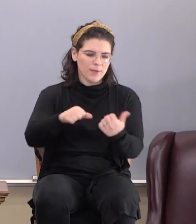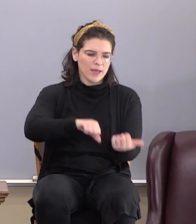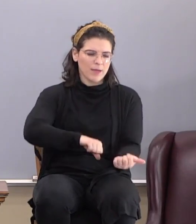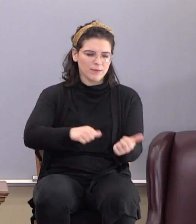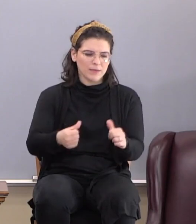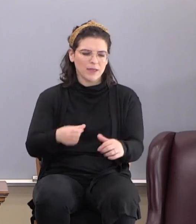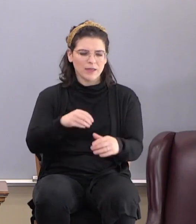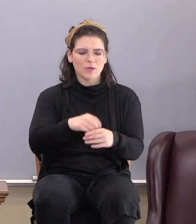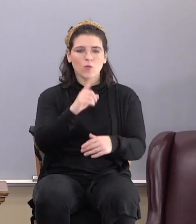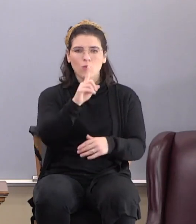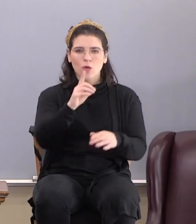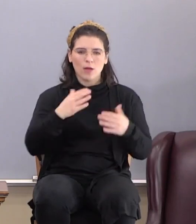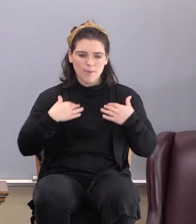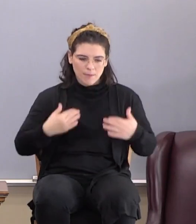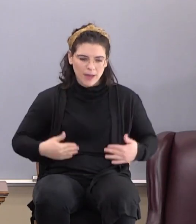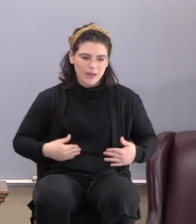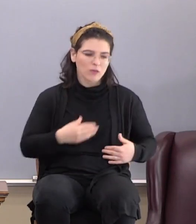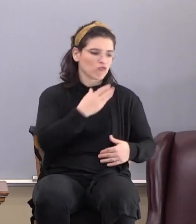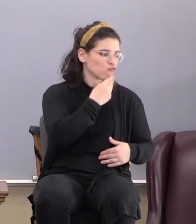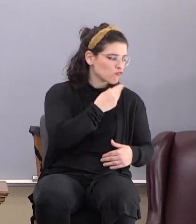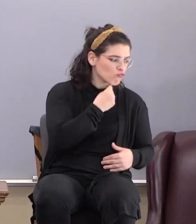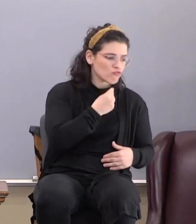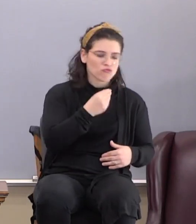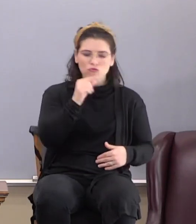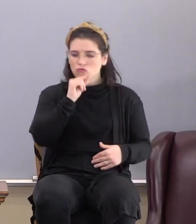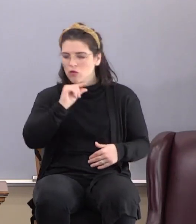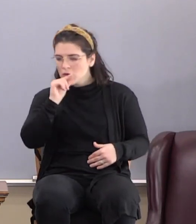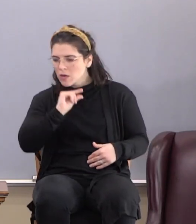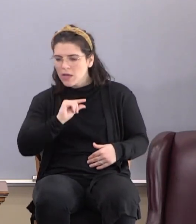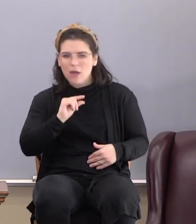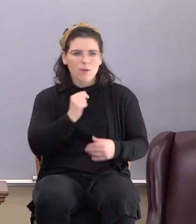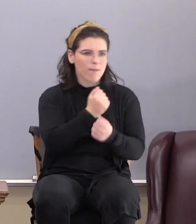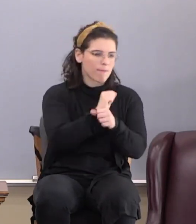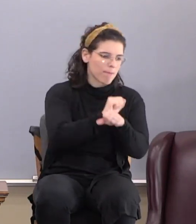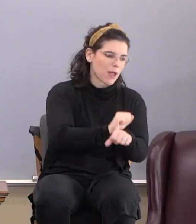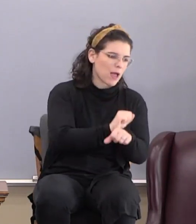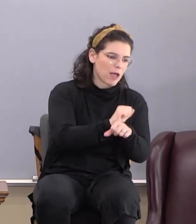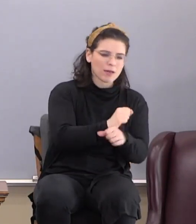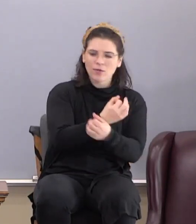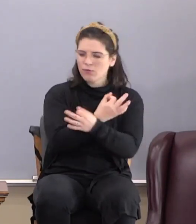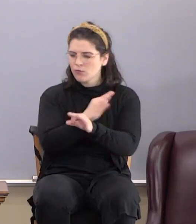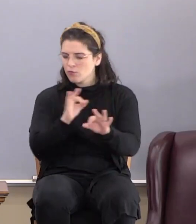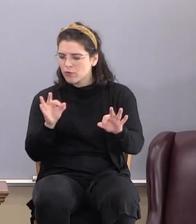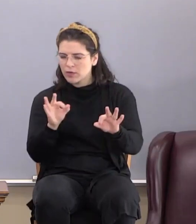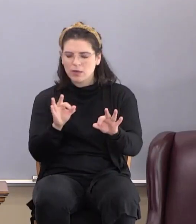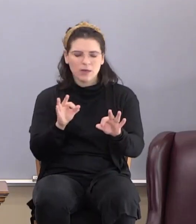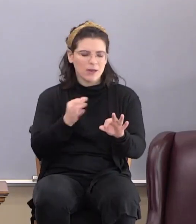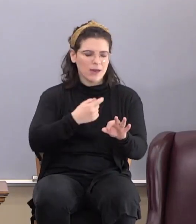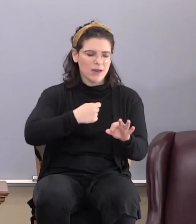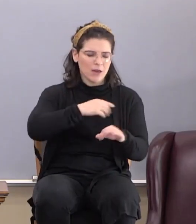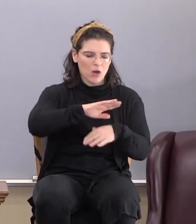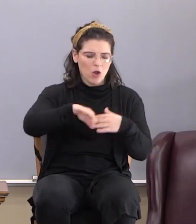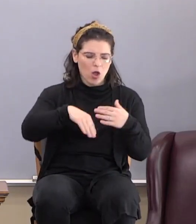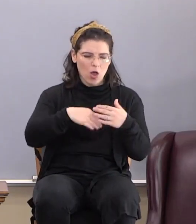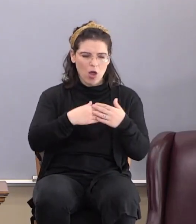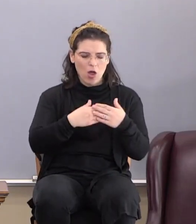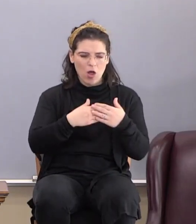one body, whether we be Jews or Gentiles, whether we be bond or free, and have been made all